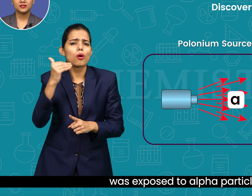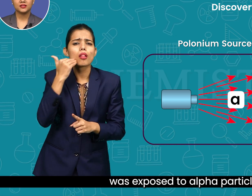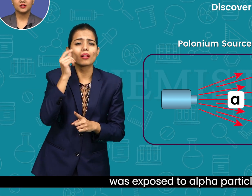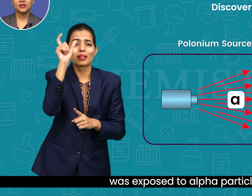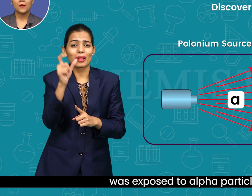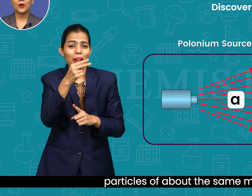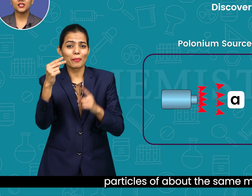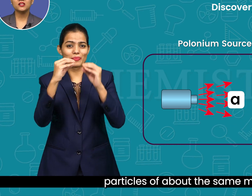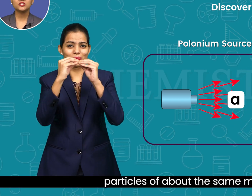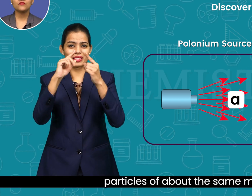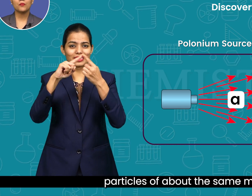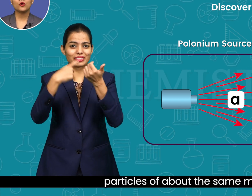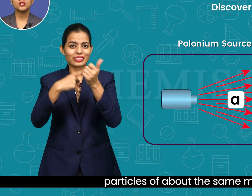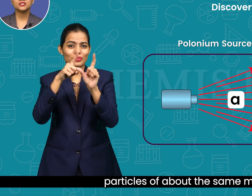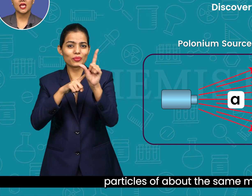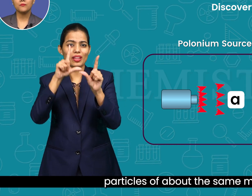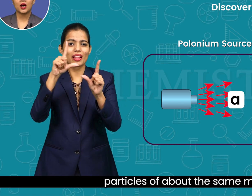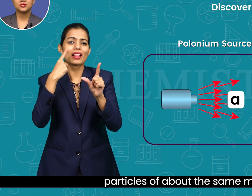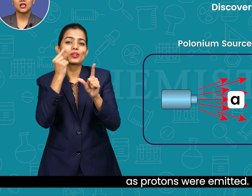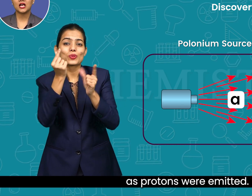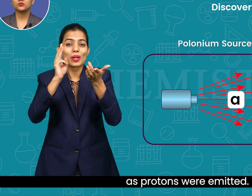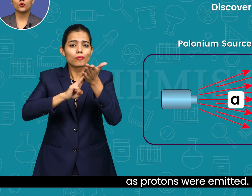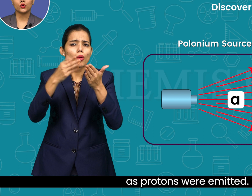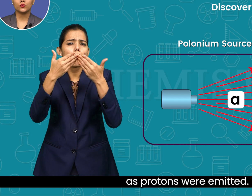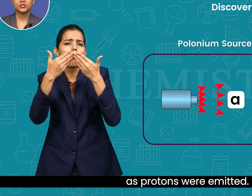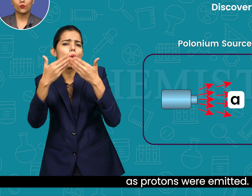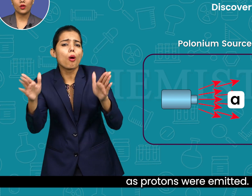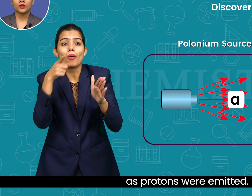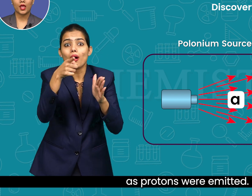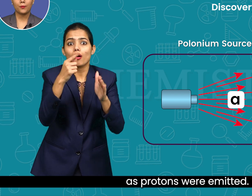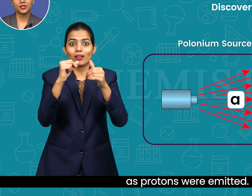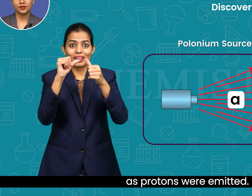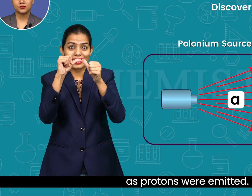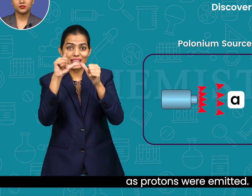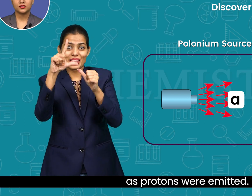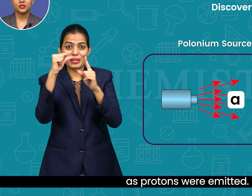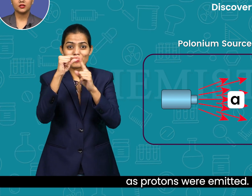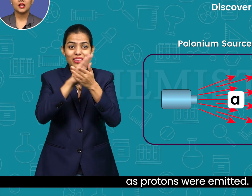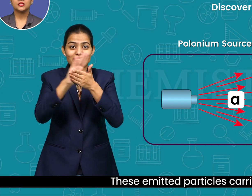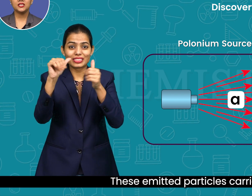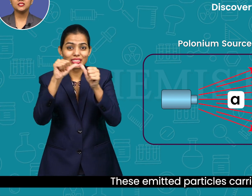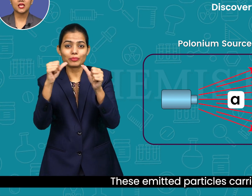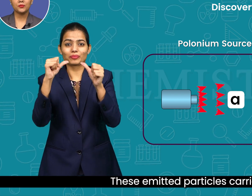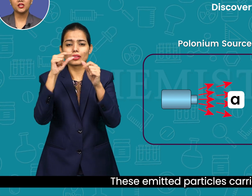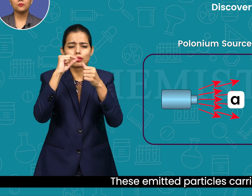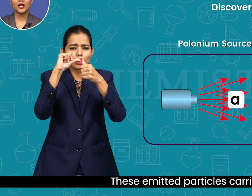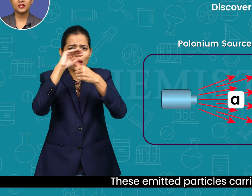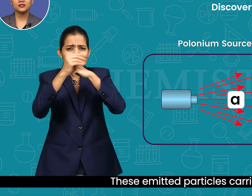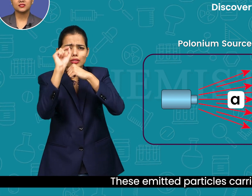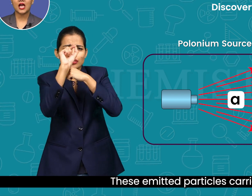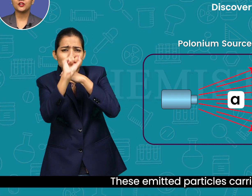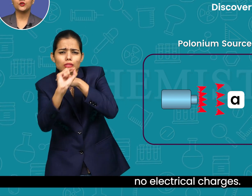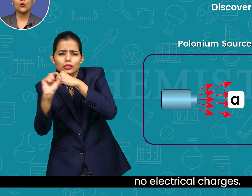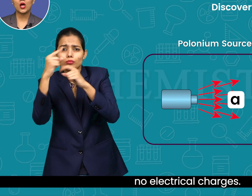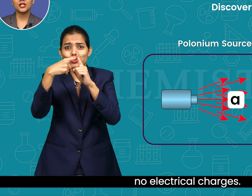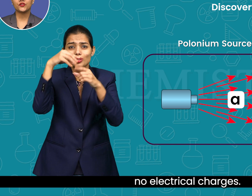particles, particles of about the same mass as protons were emitted. These emitted